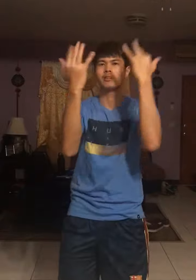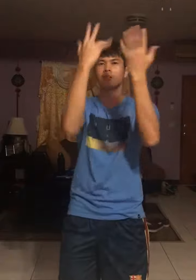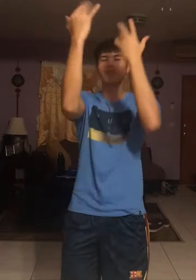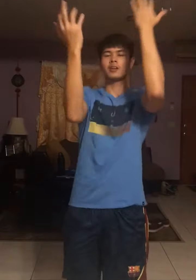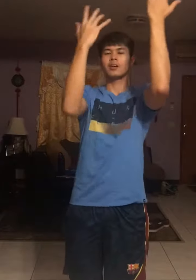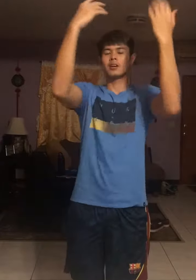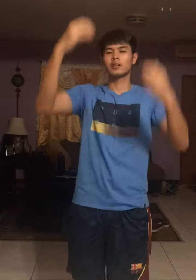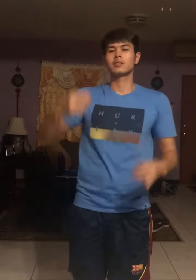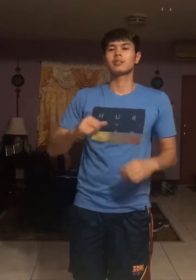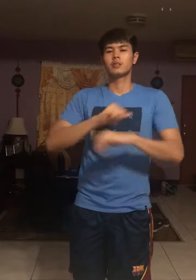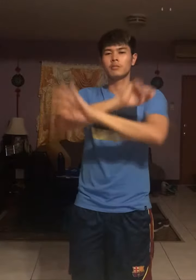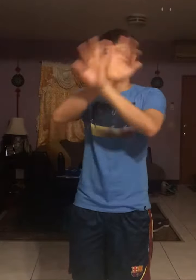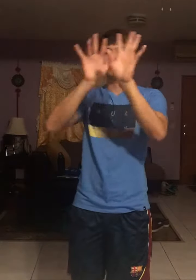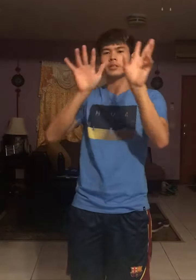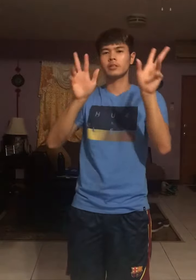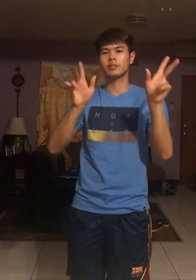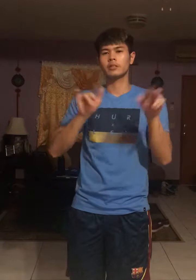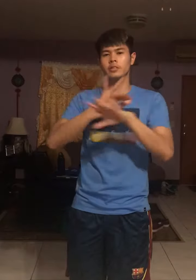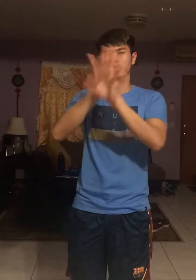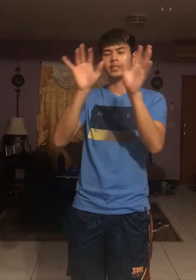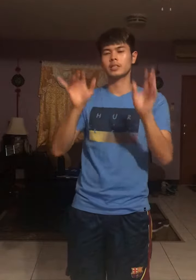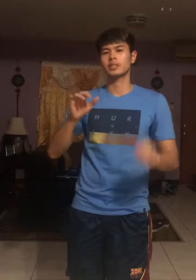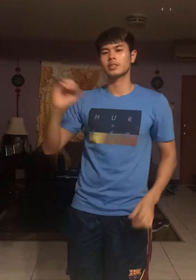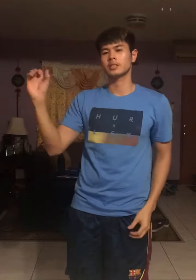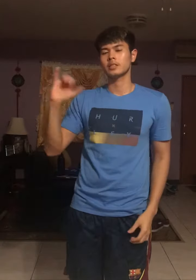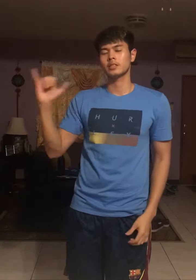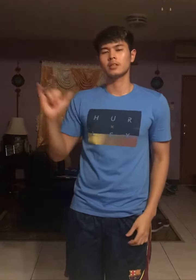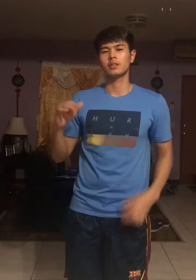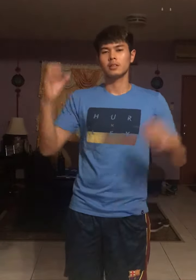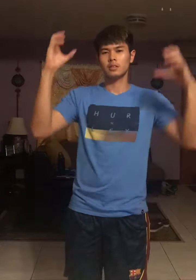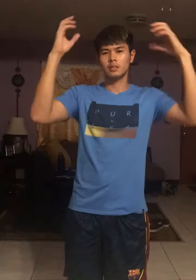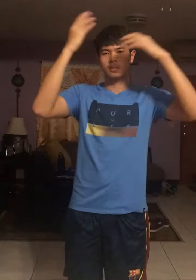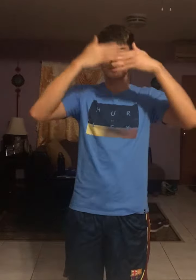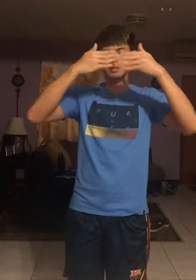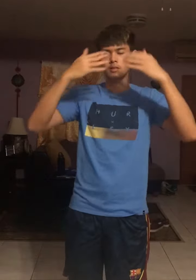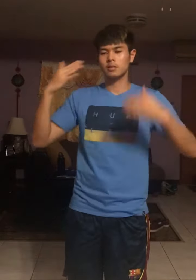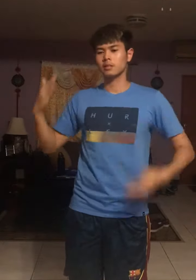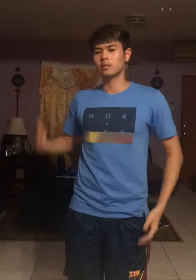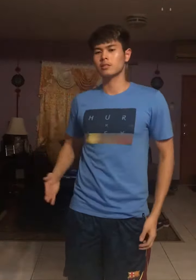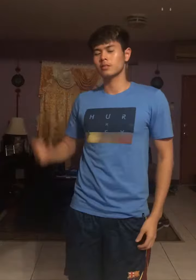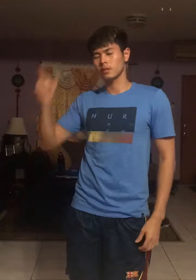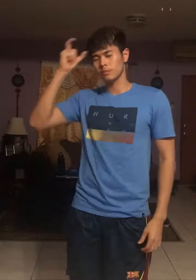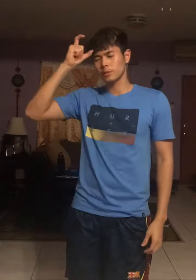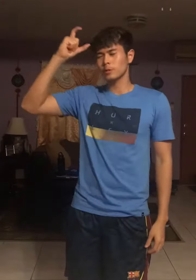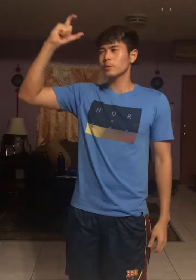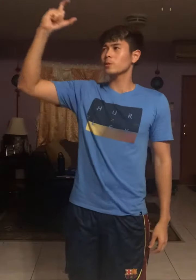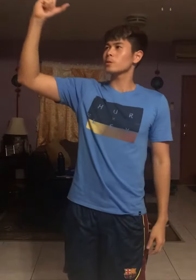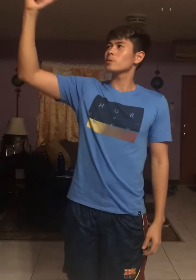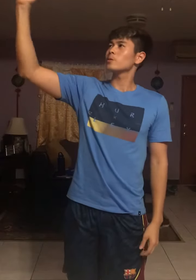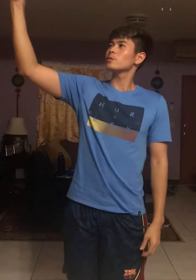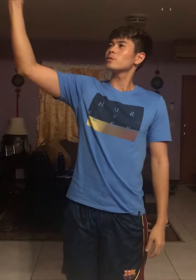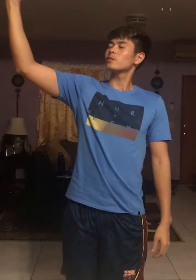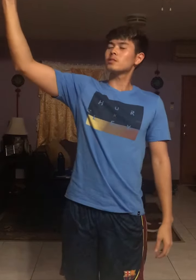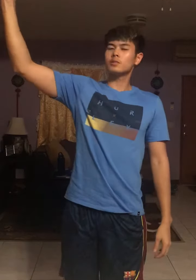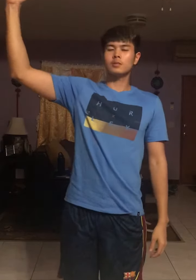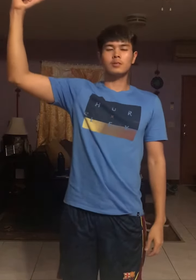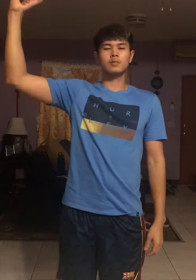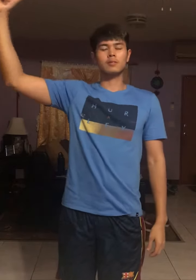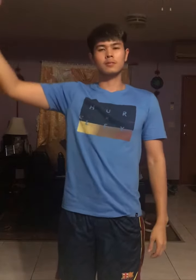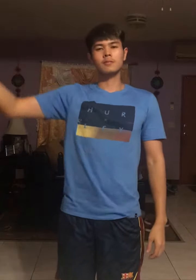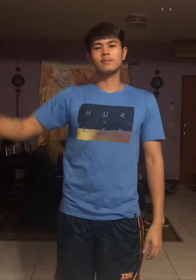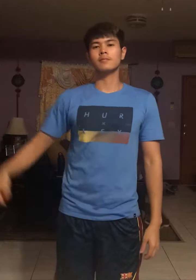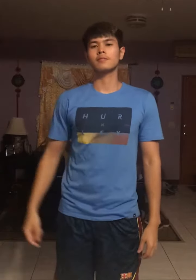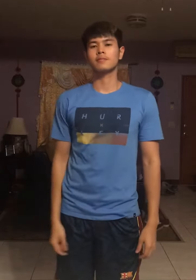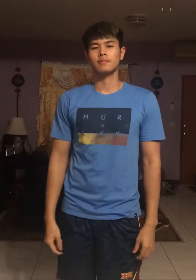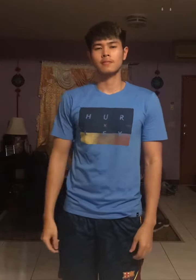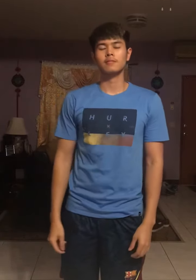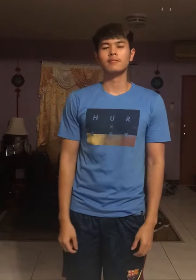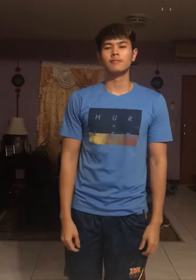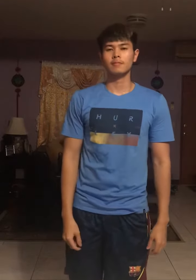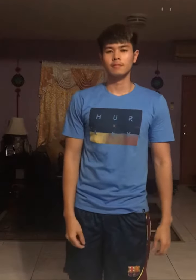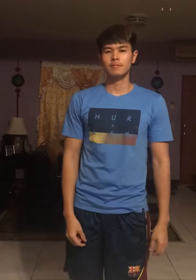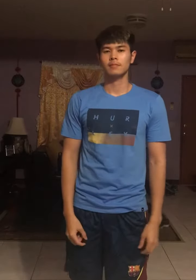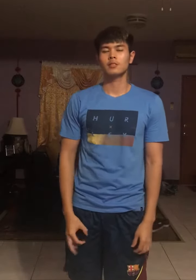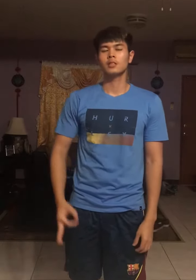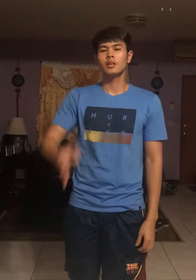man